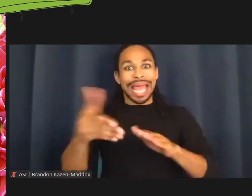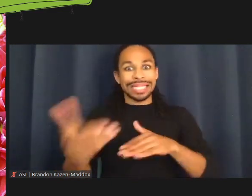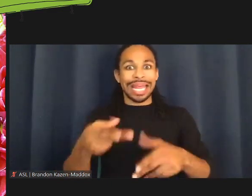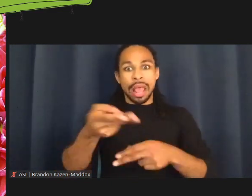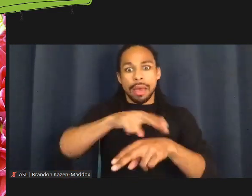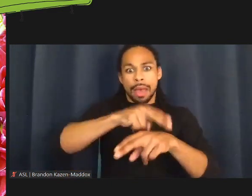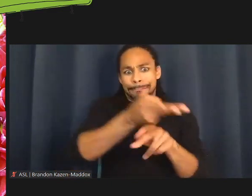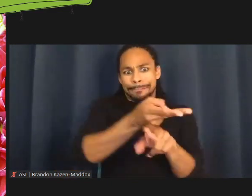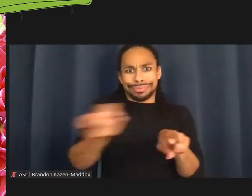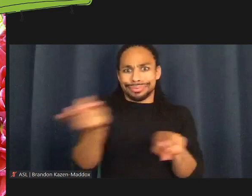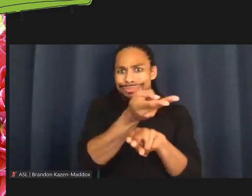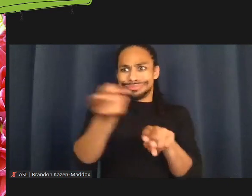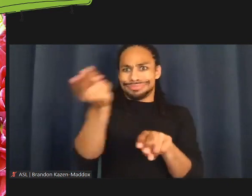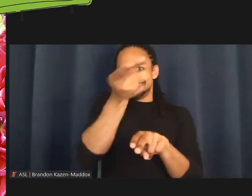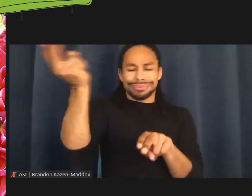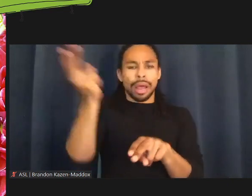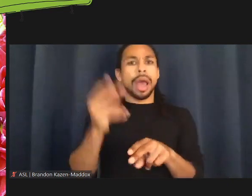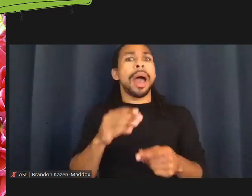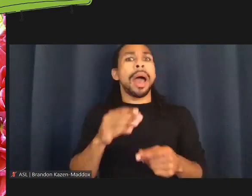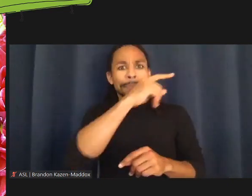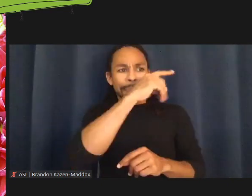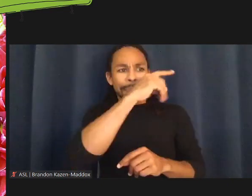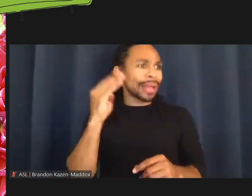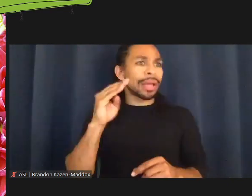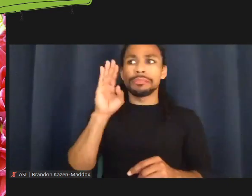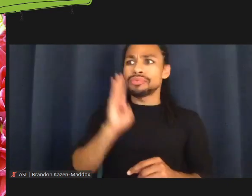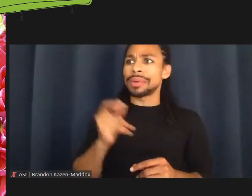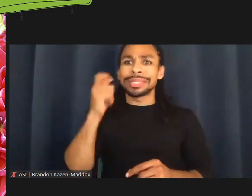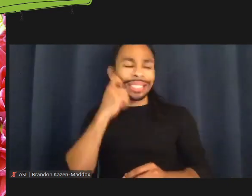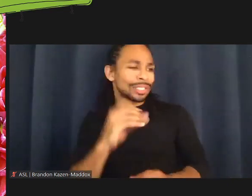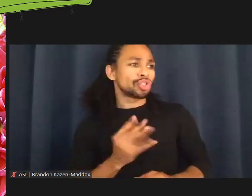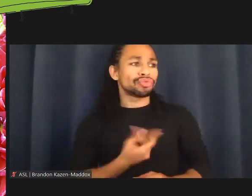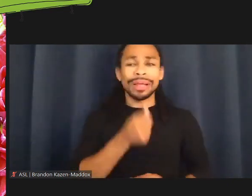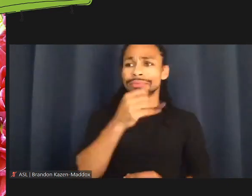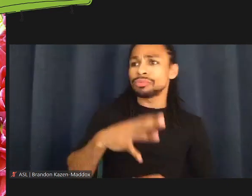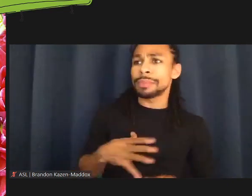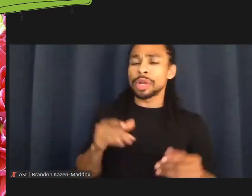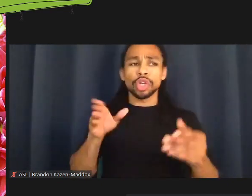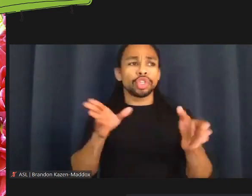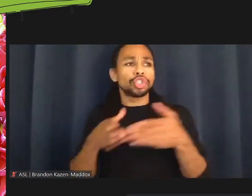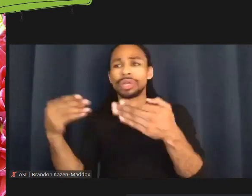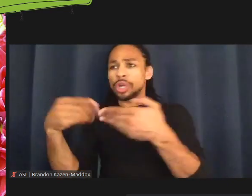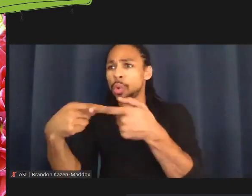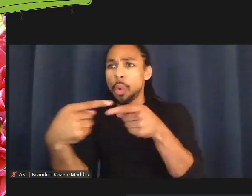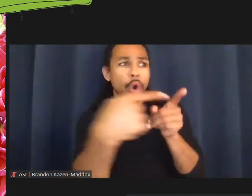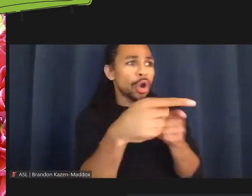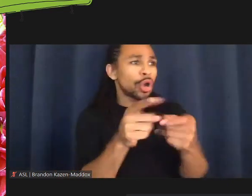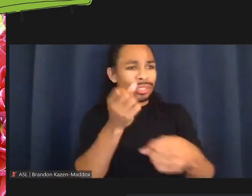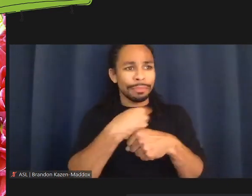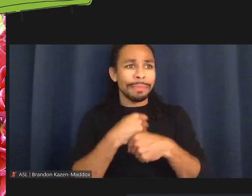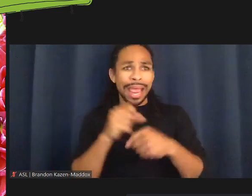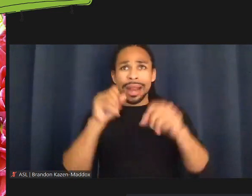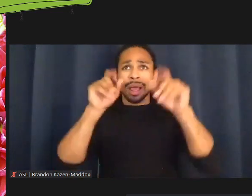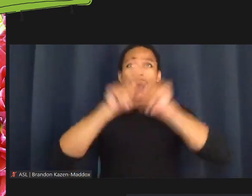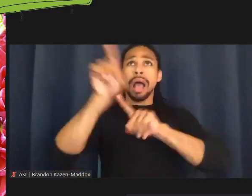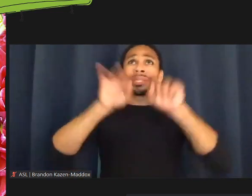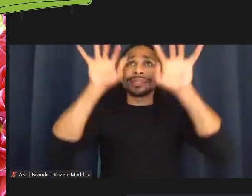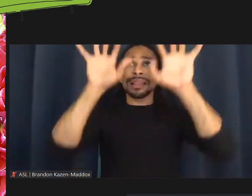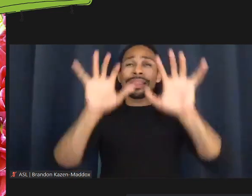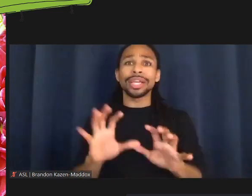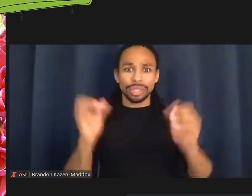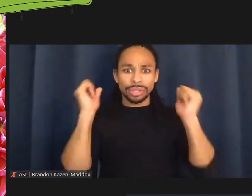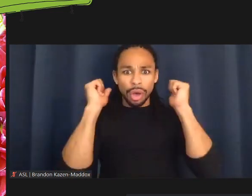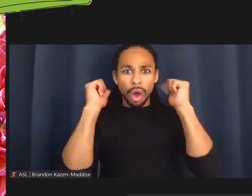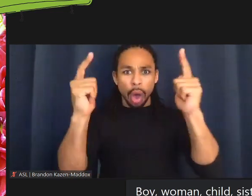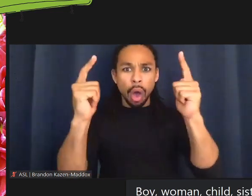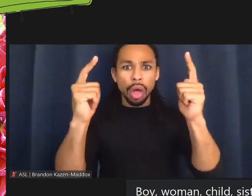trans women, Black, brown skins, we've got another altar. Street corners made constellations. all the while, they hold